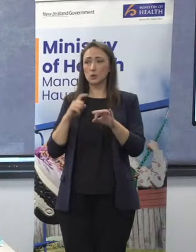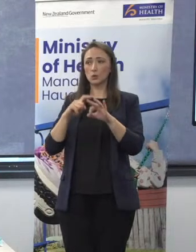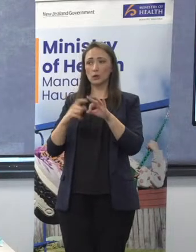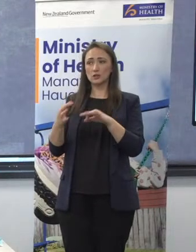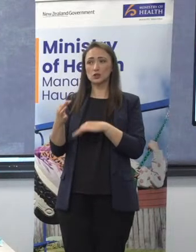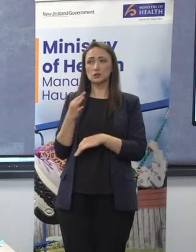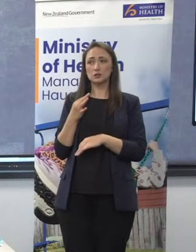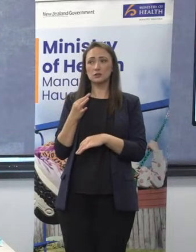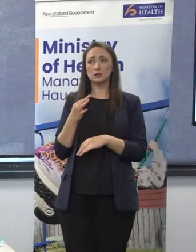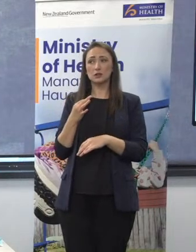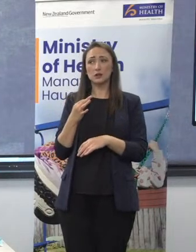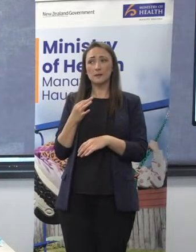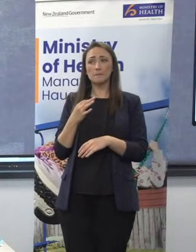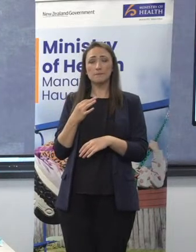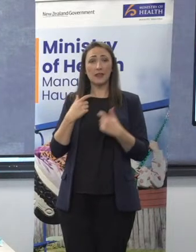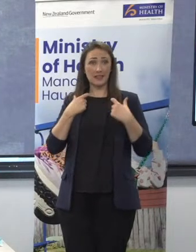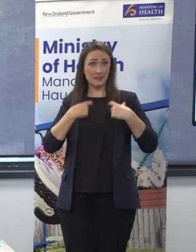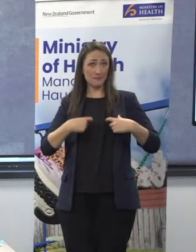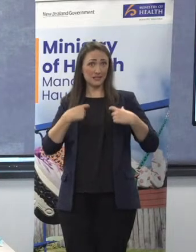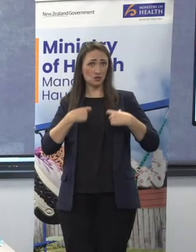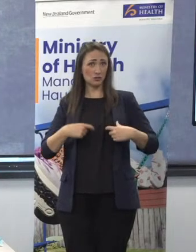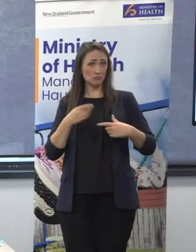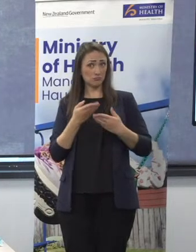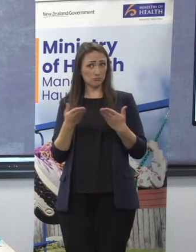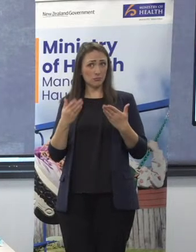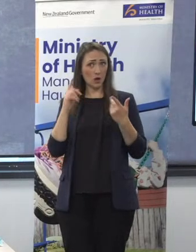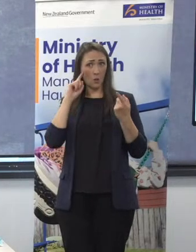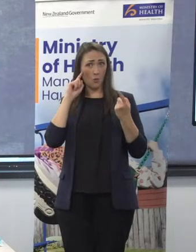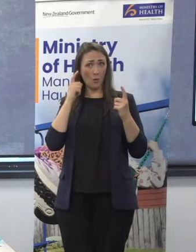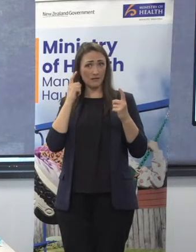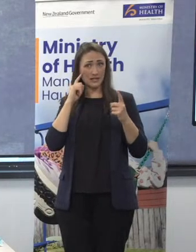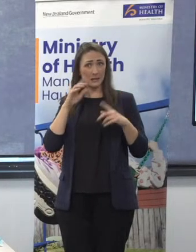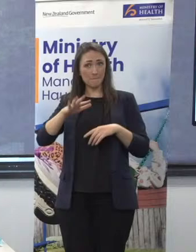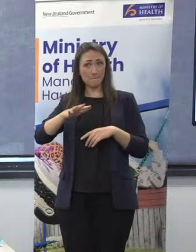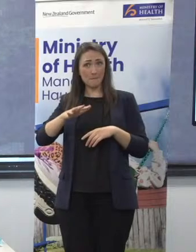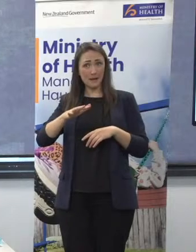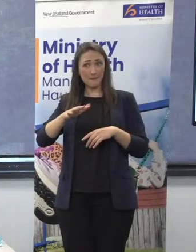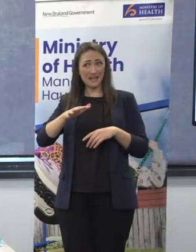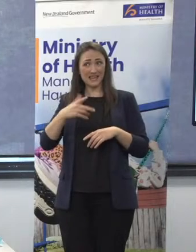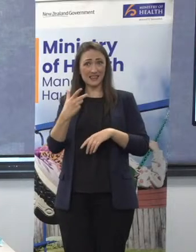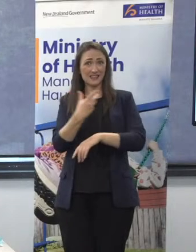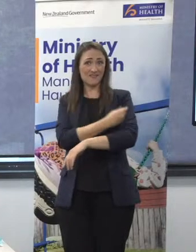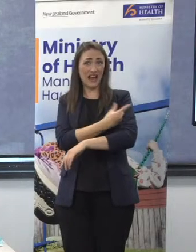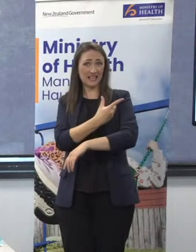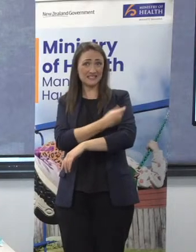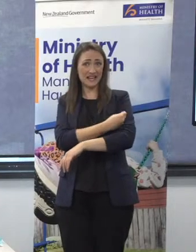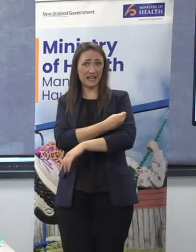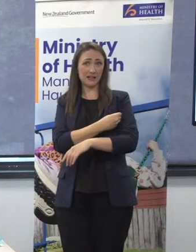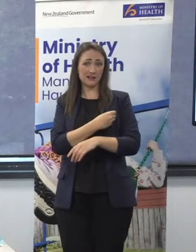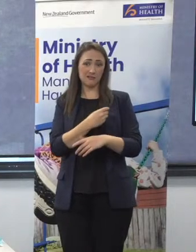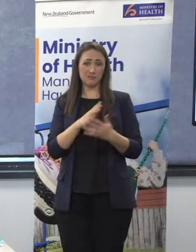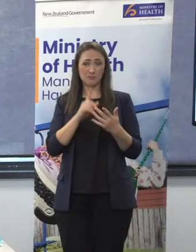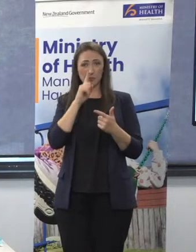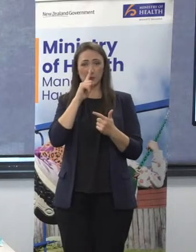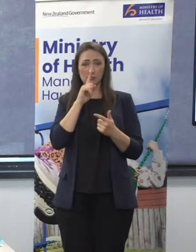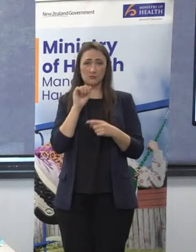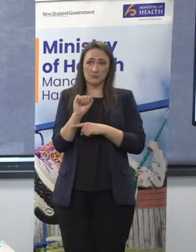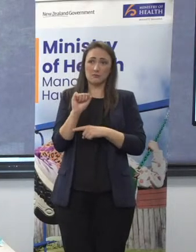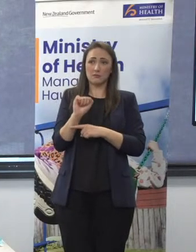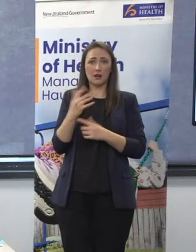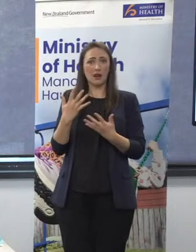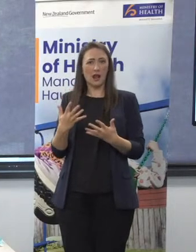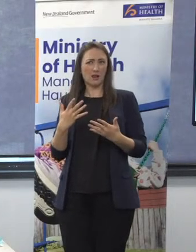maybe the vaccination program's also got momentum maybe in some areas? Well, we know from history that